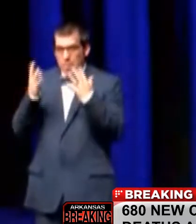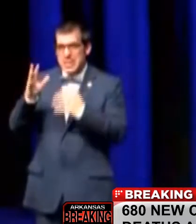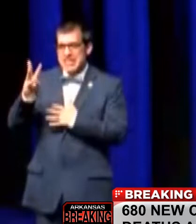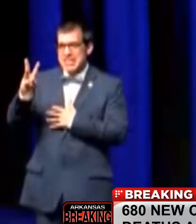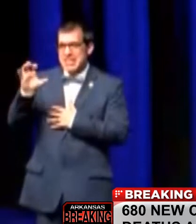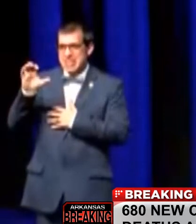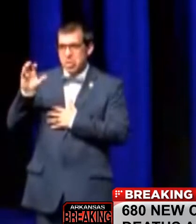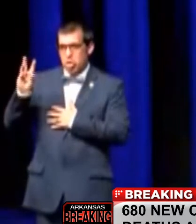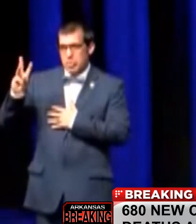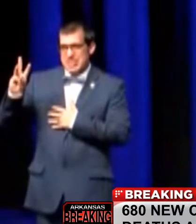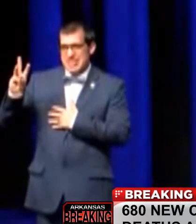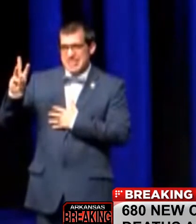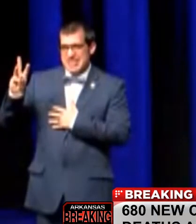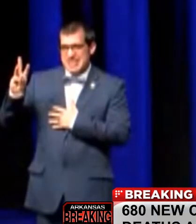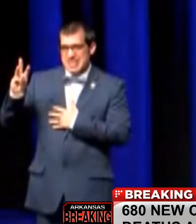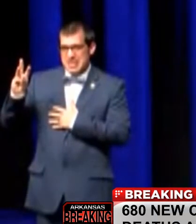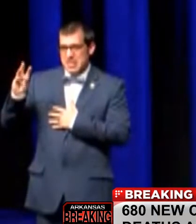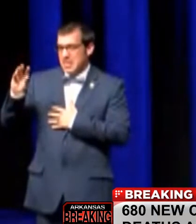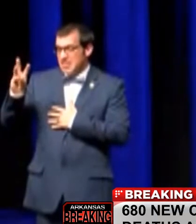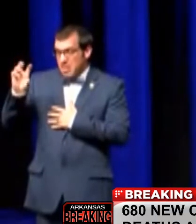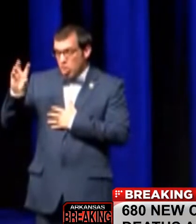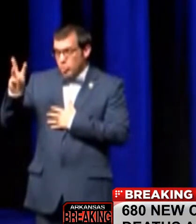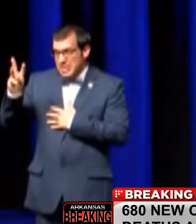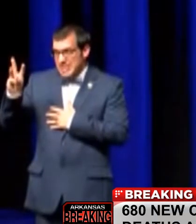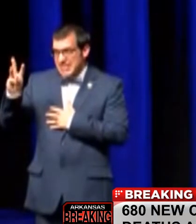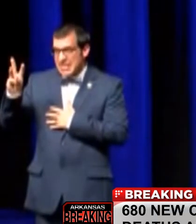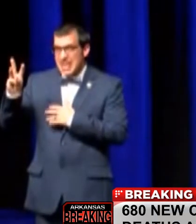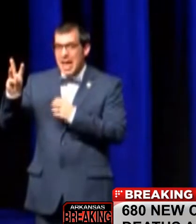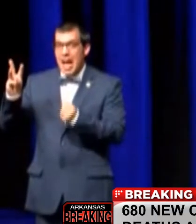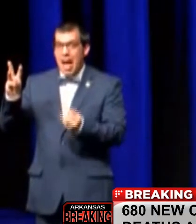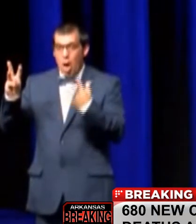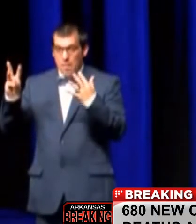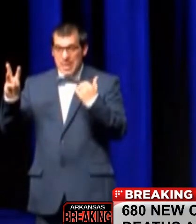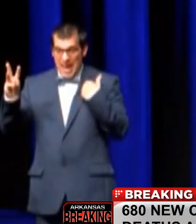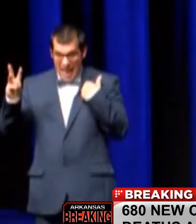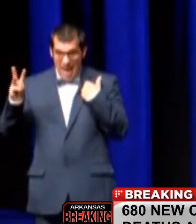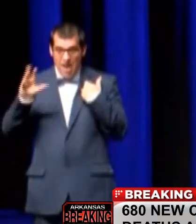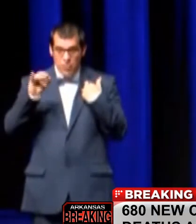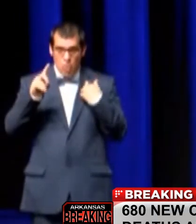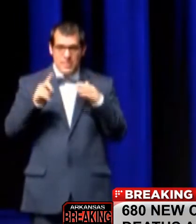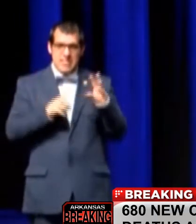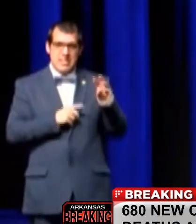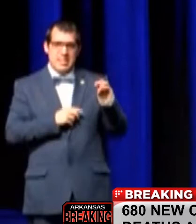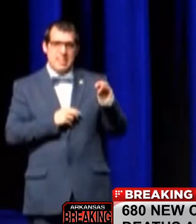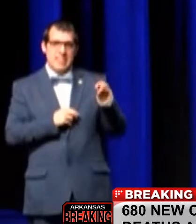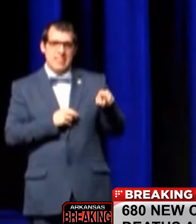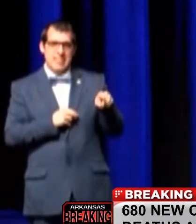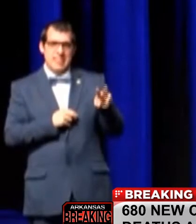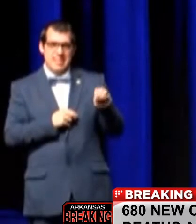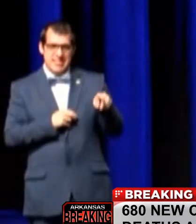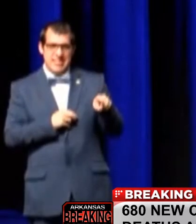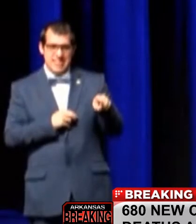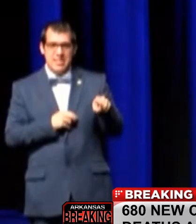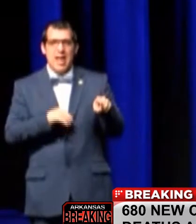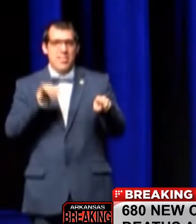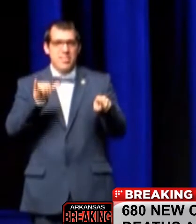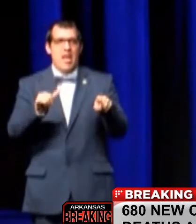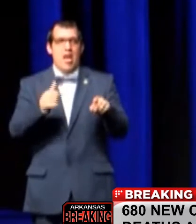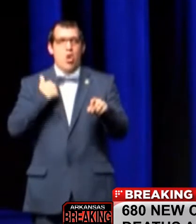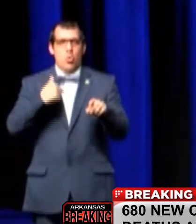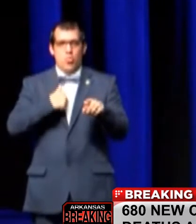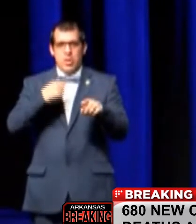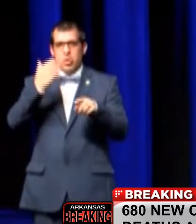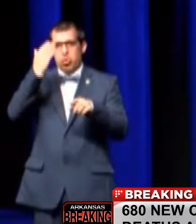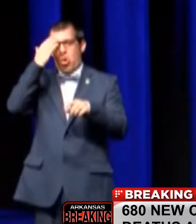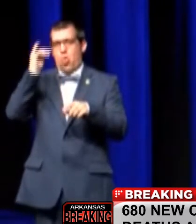616 individuals. Of those, 60 have tested positive, which helped us know that our positivity